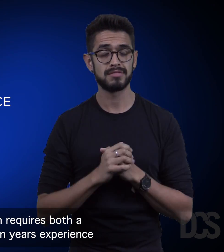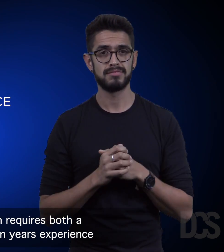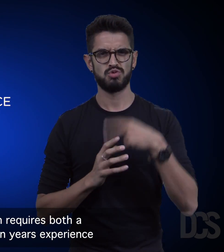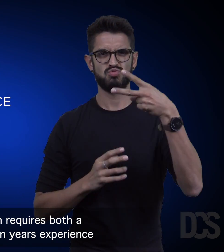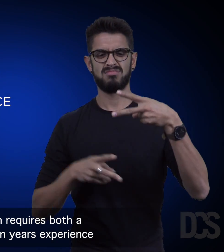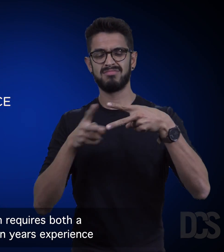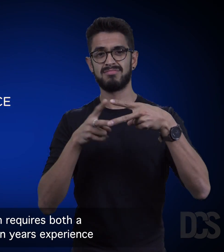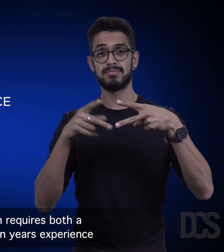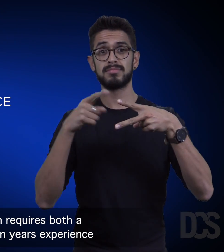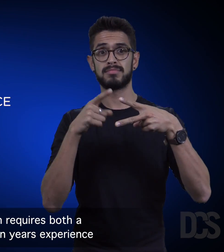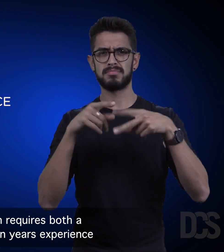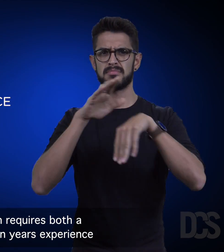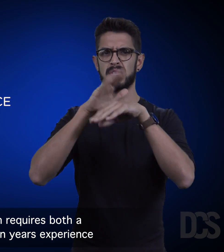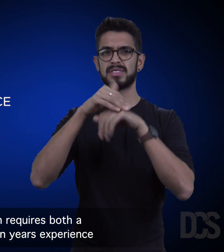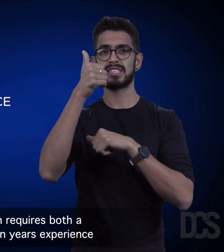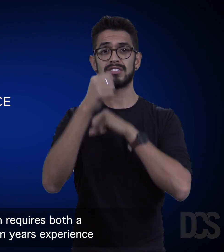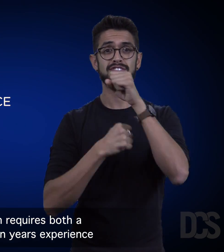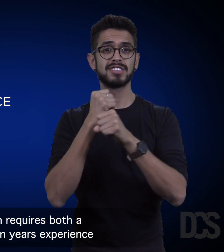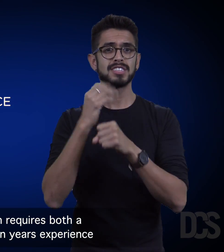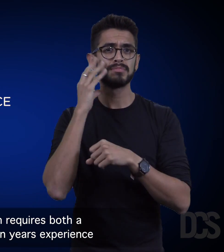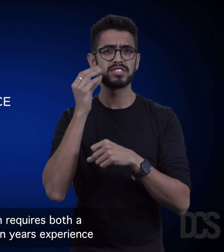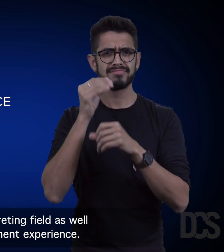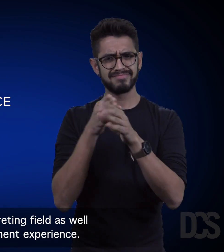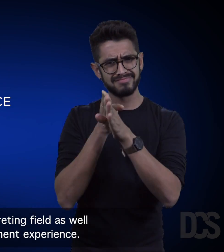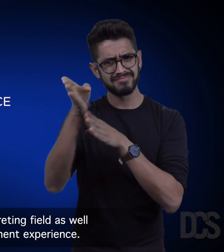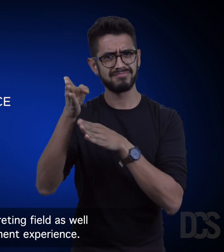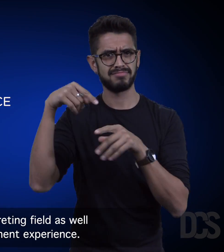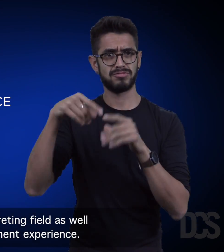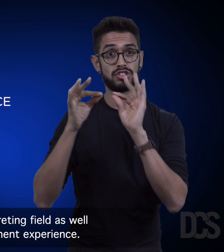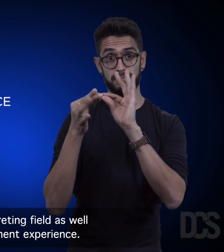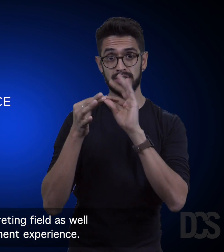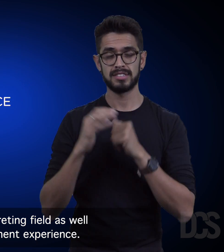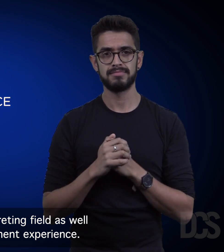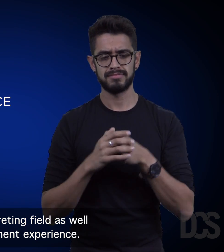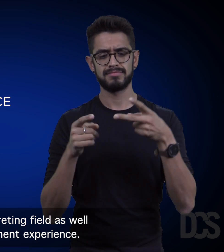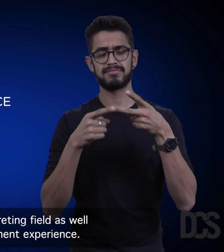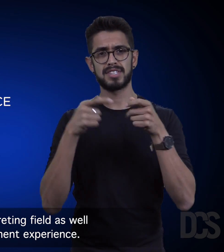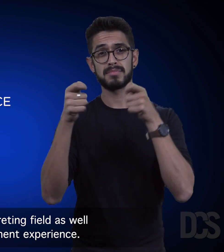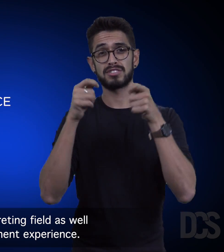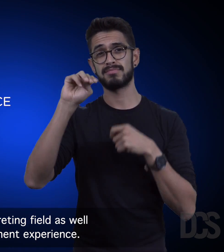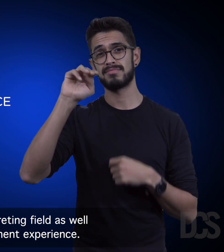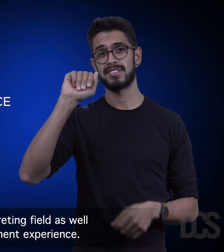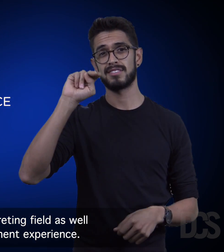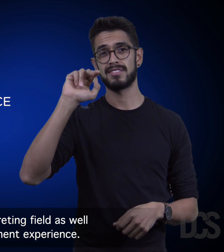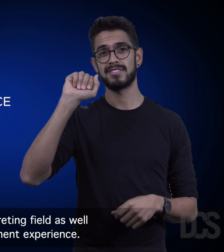both a minimum of 10 years of experience in the interpreting field, as well as management experience.